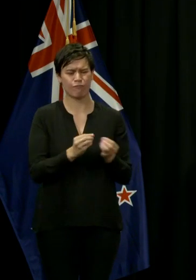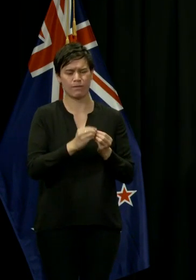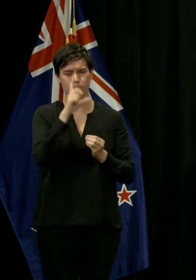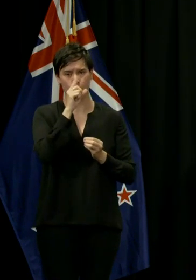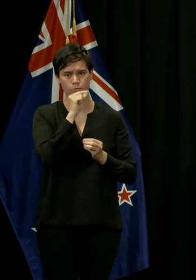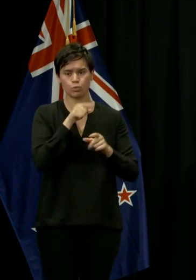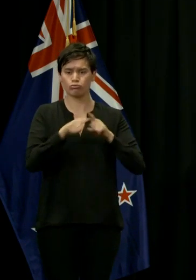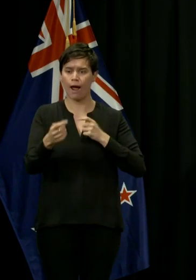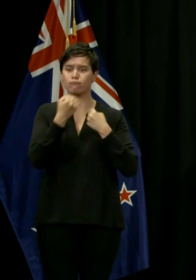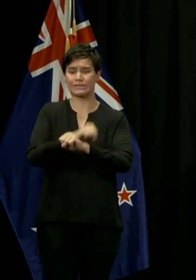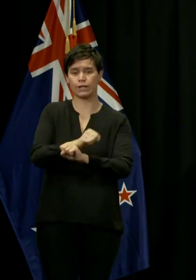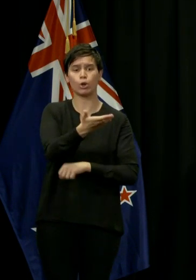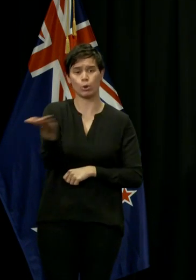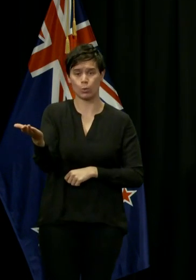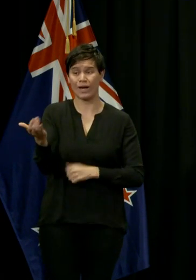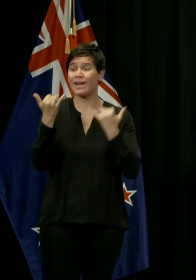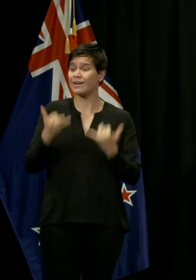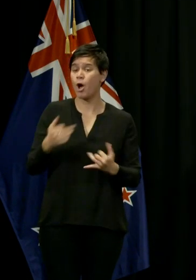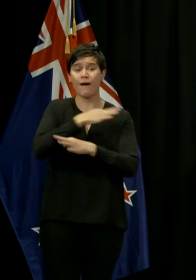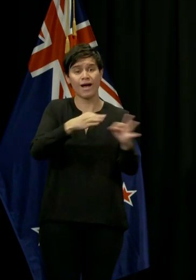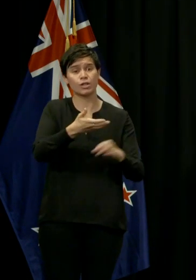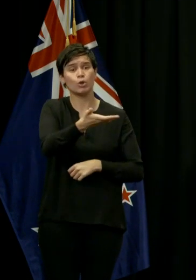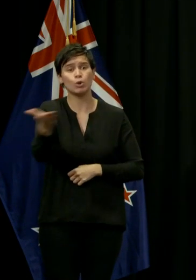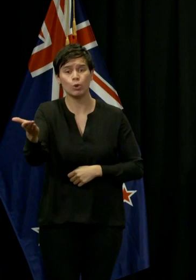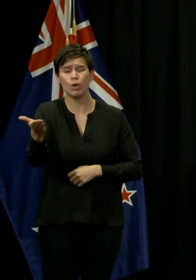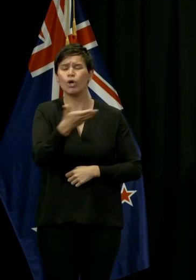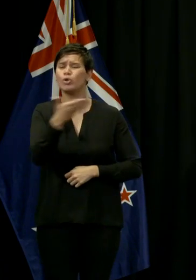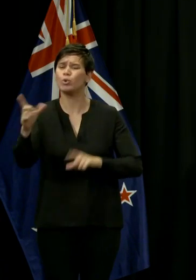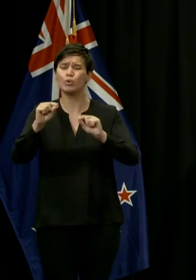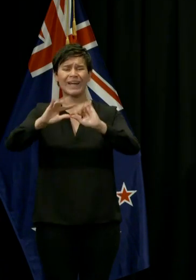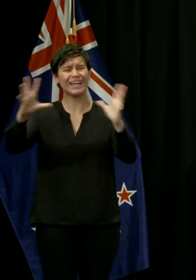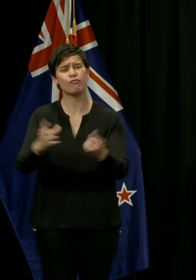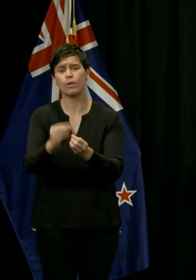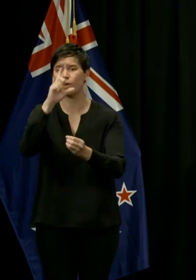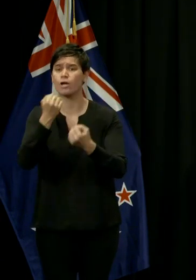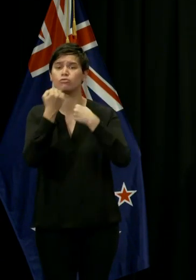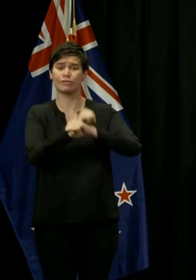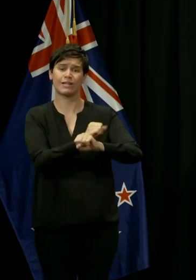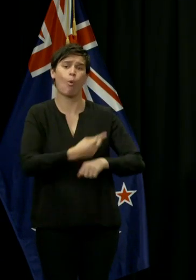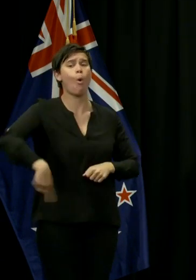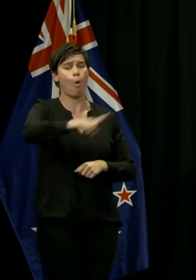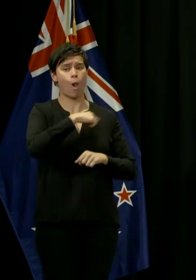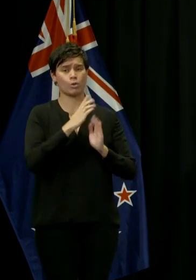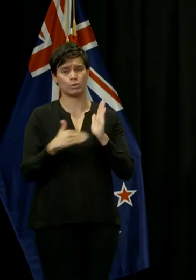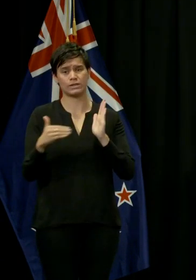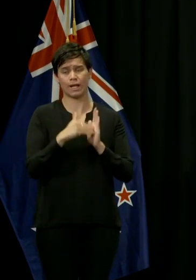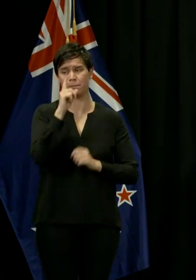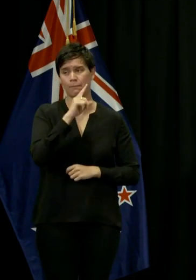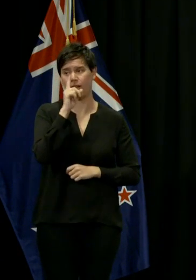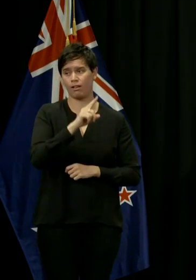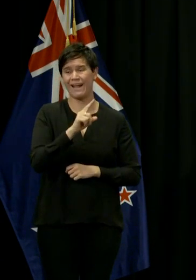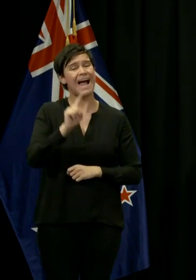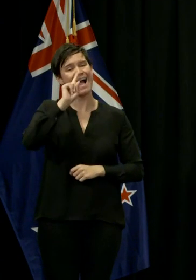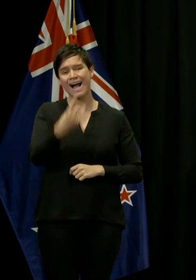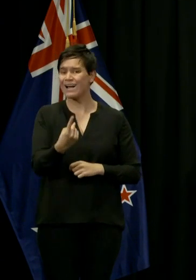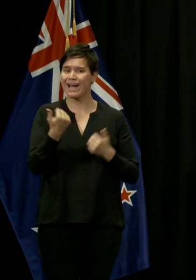you. Now I'm asking you to do everything you can to protect all of us. None of us can do this